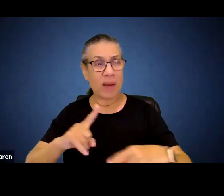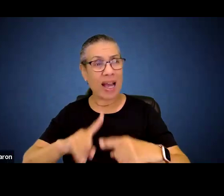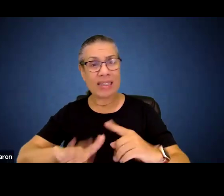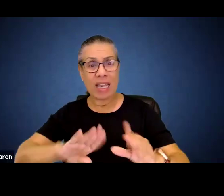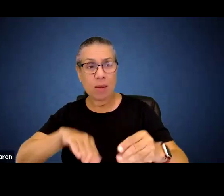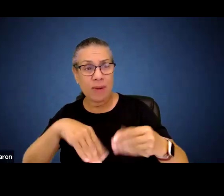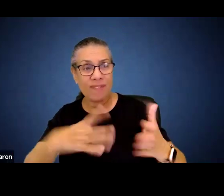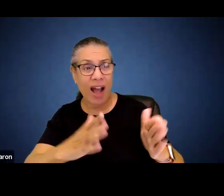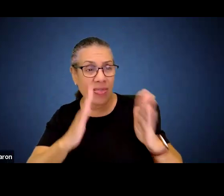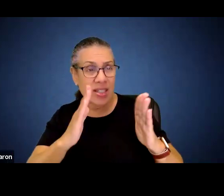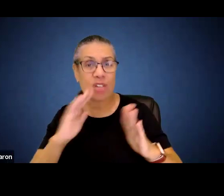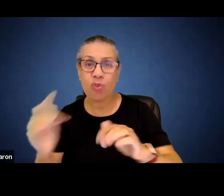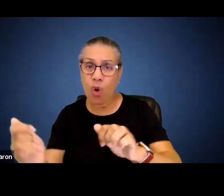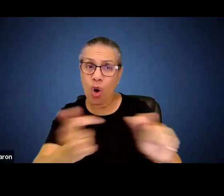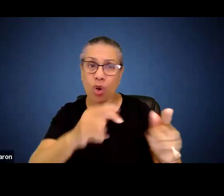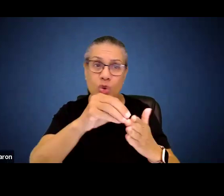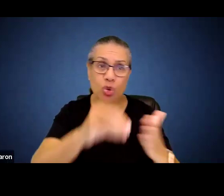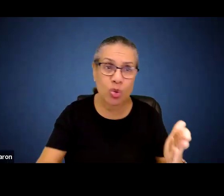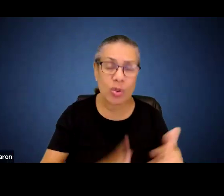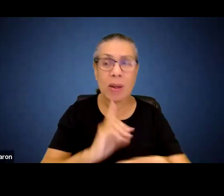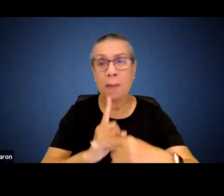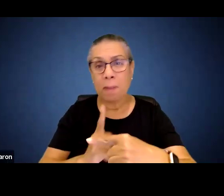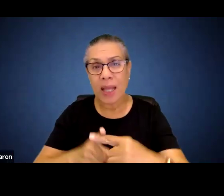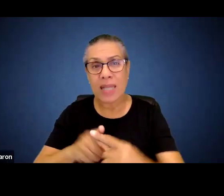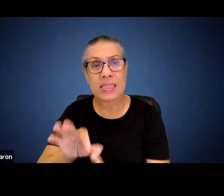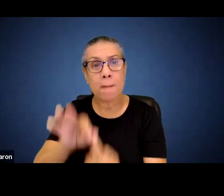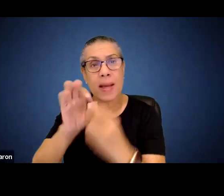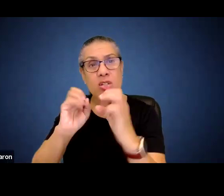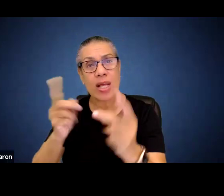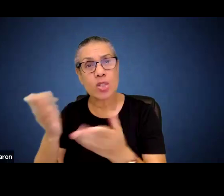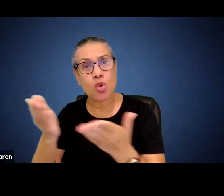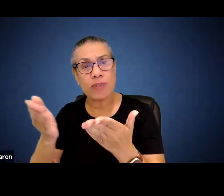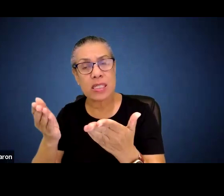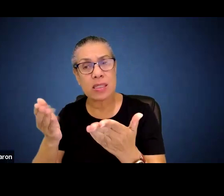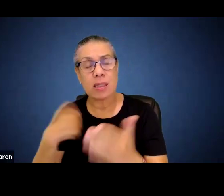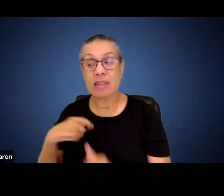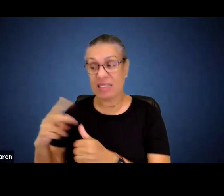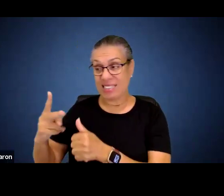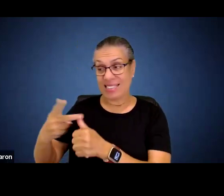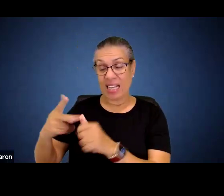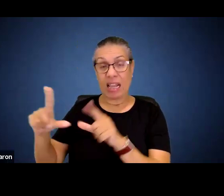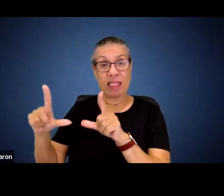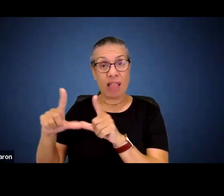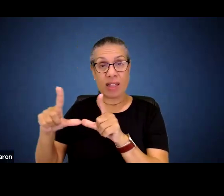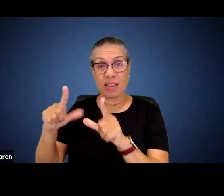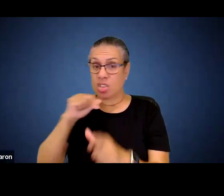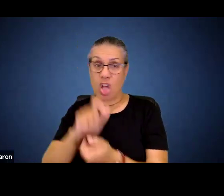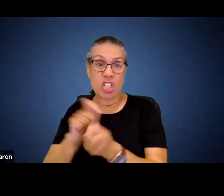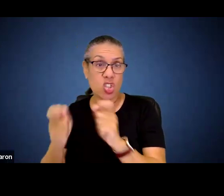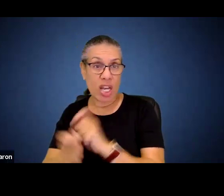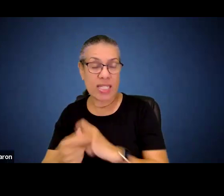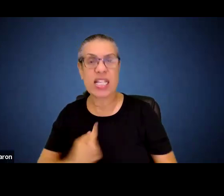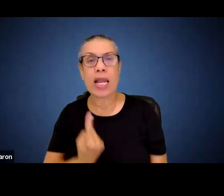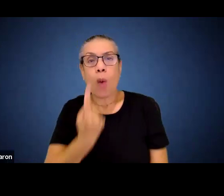the attention they need and deliver special education services. Getting that second license won't change the fact that I'm still